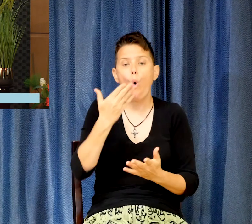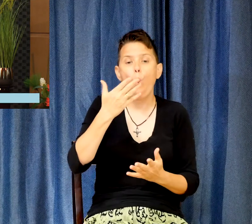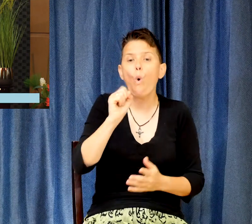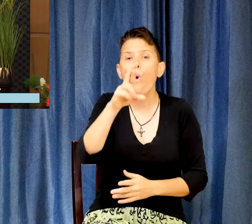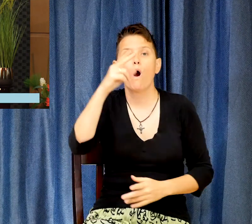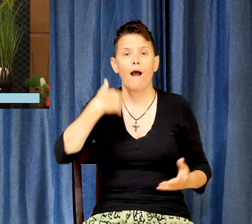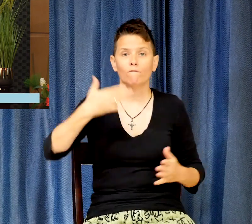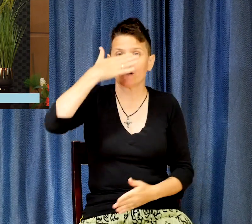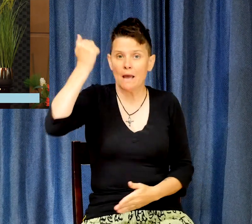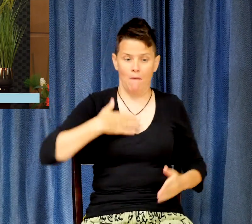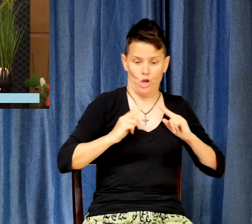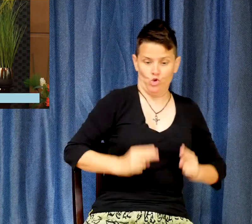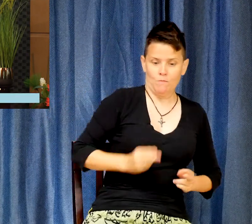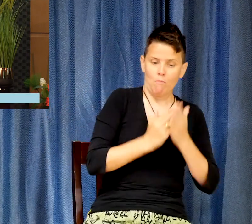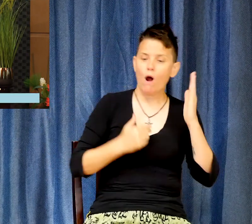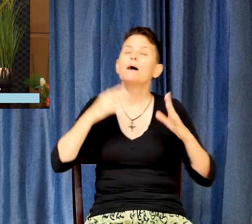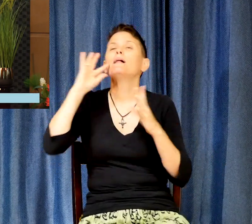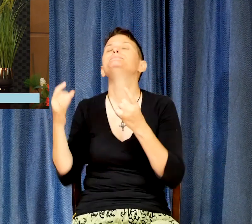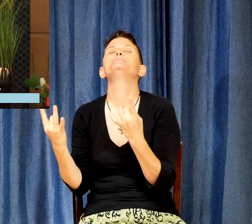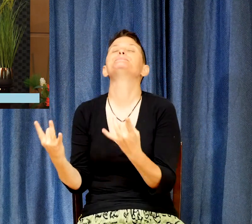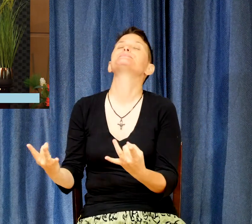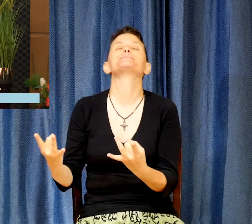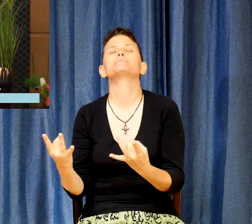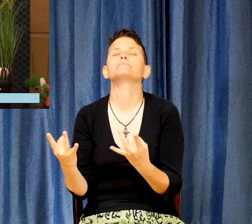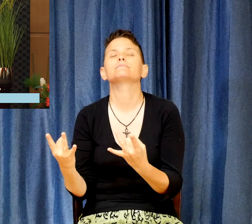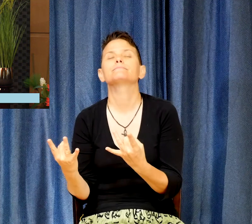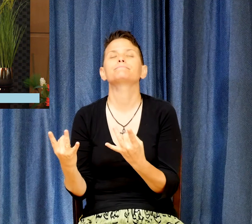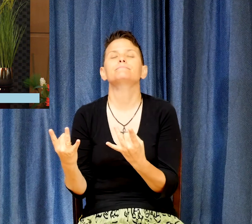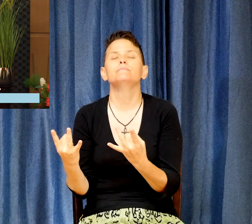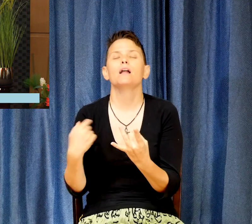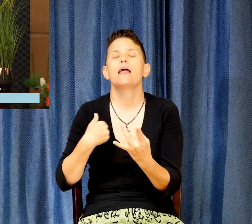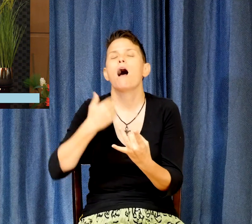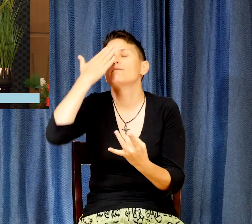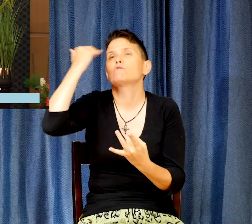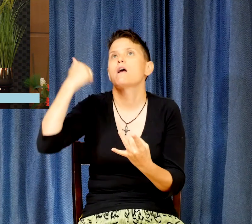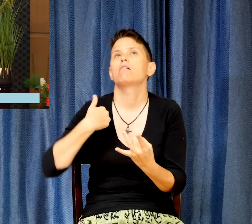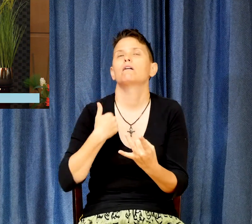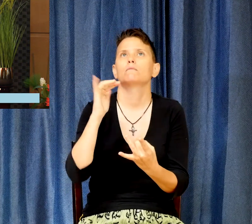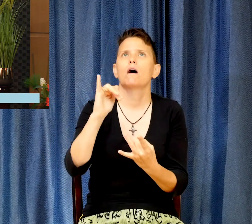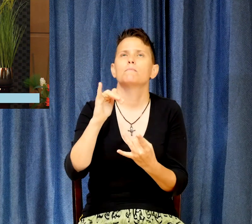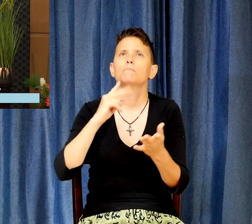lily pad all day, that I can forget my purpose is to have a human experience.